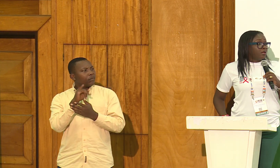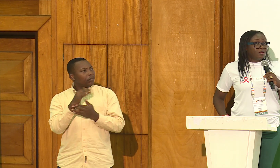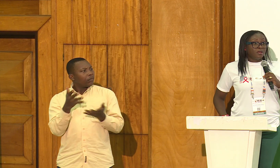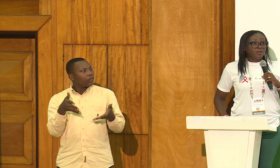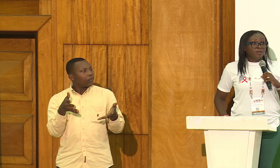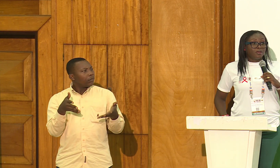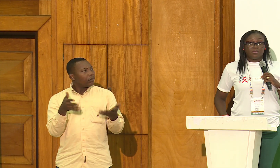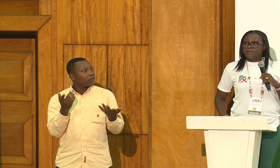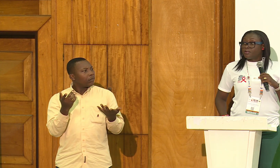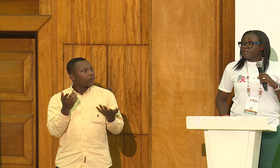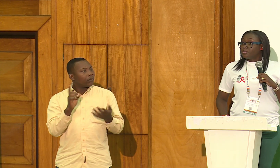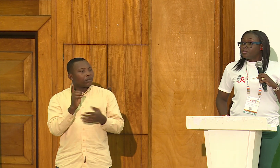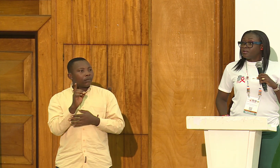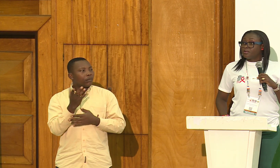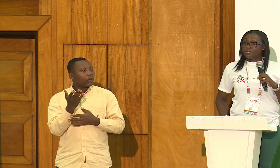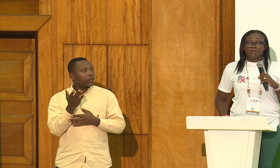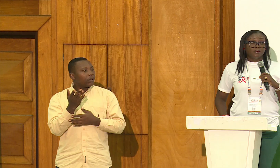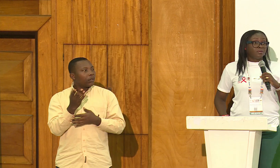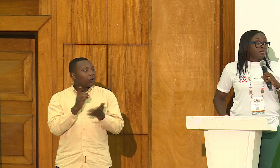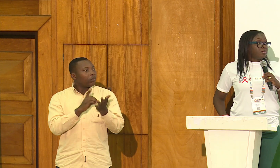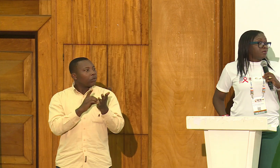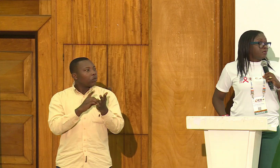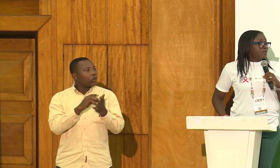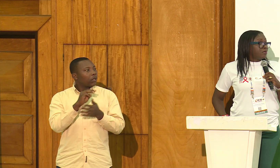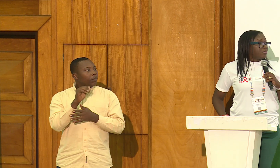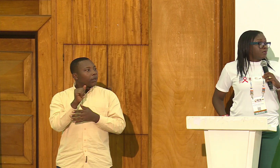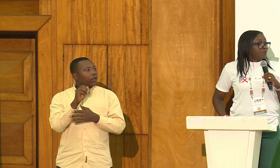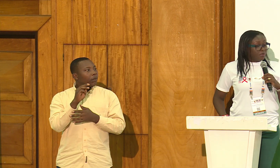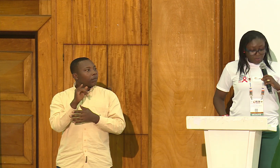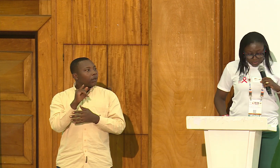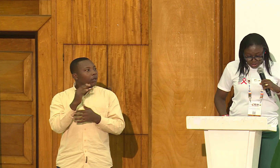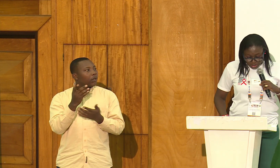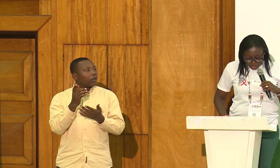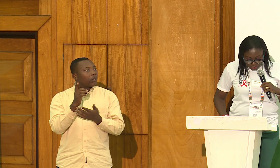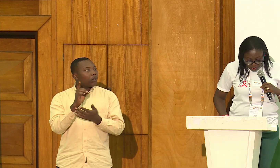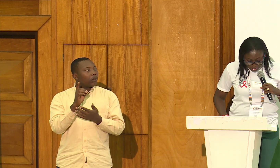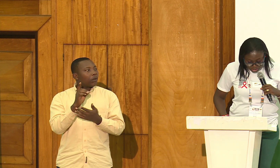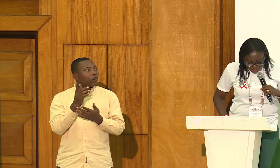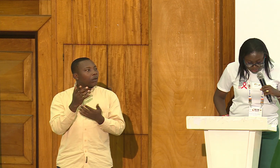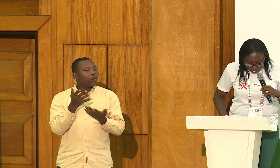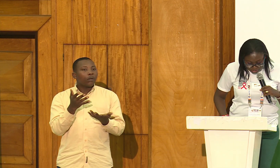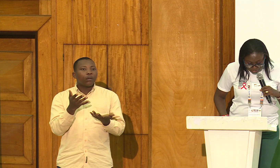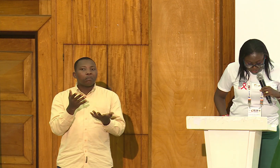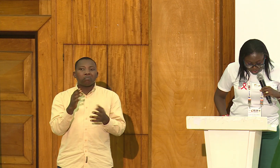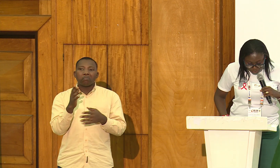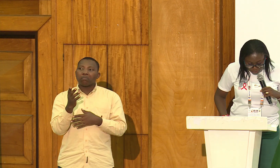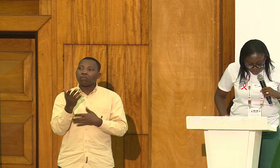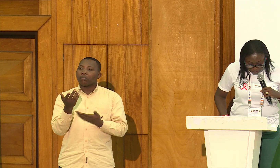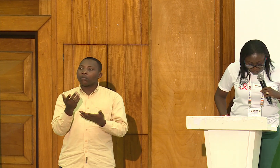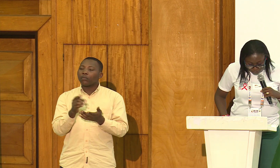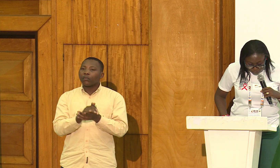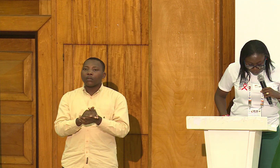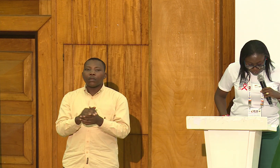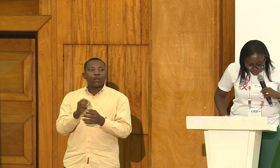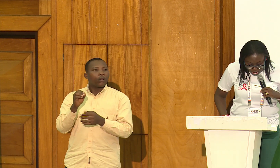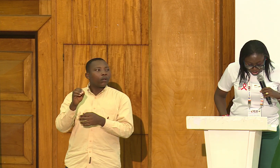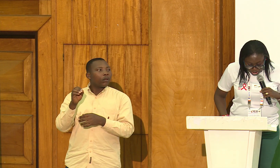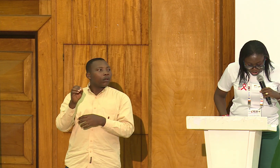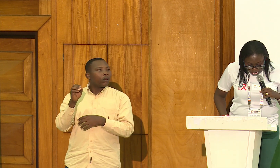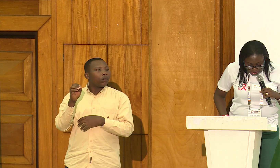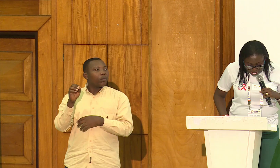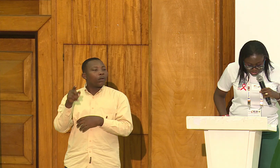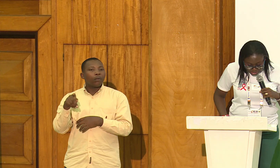Okay. and then Prof.